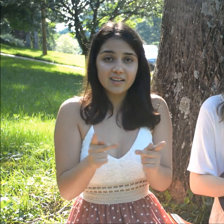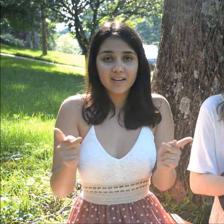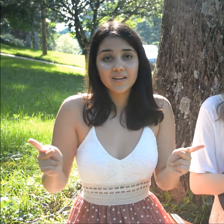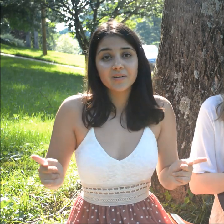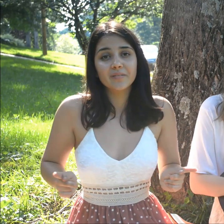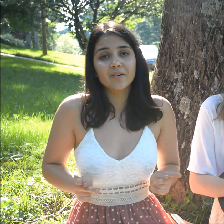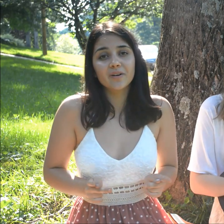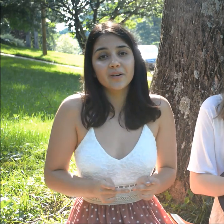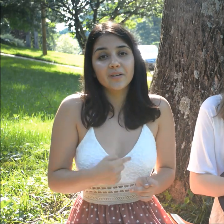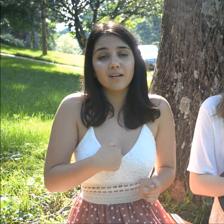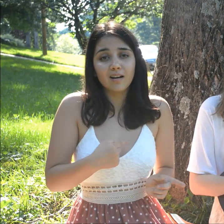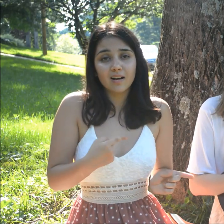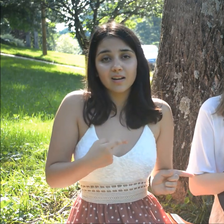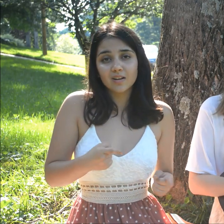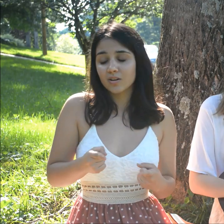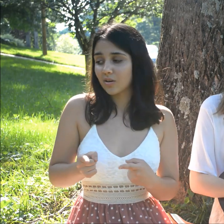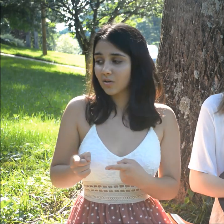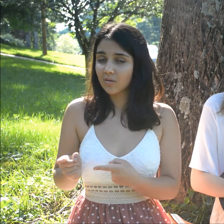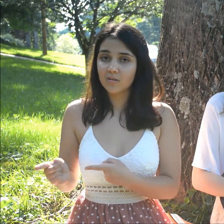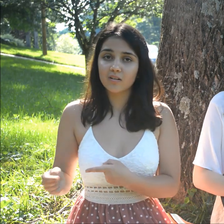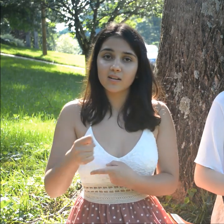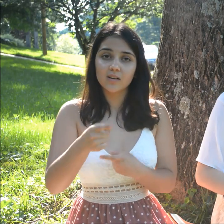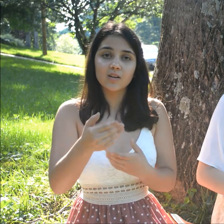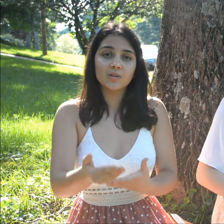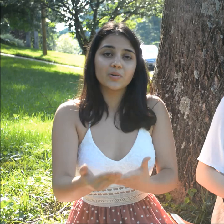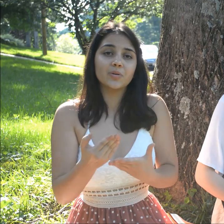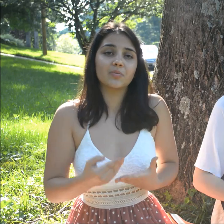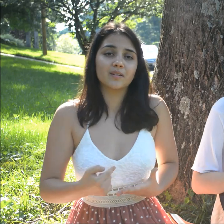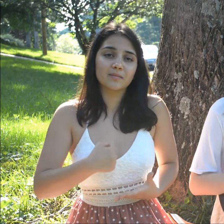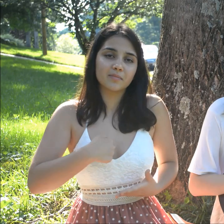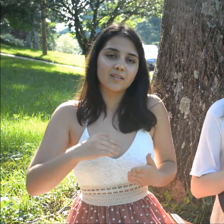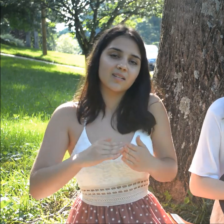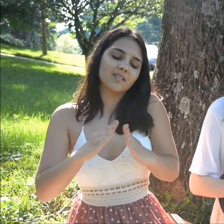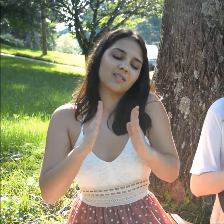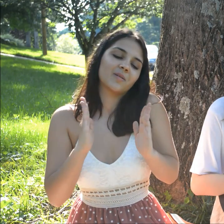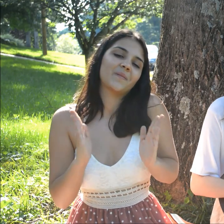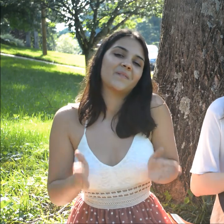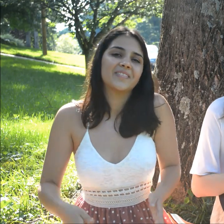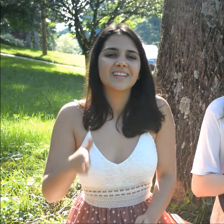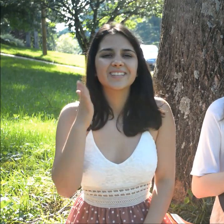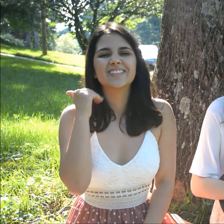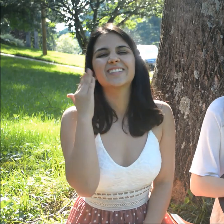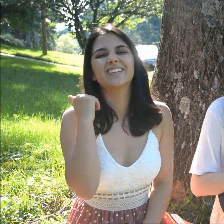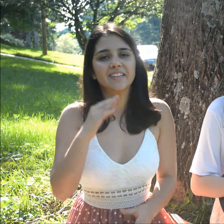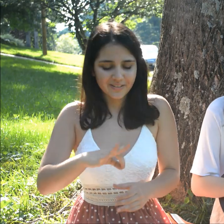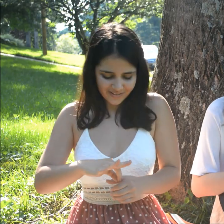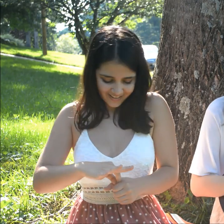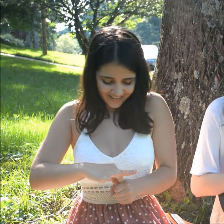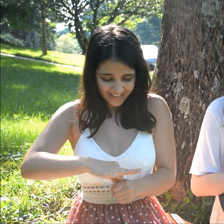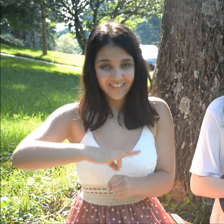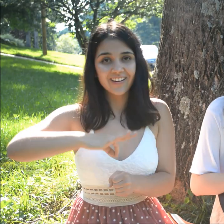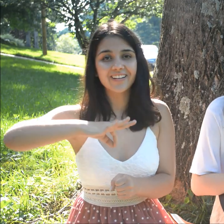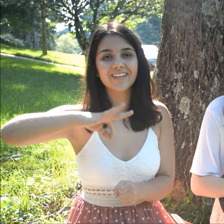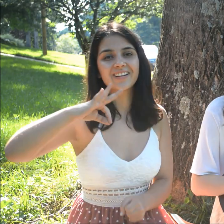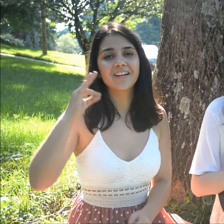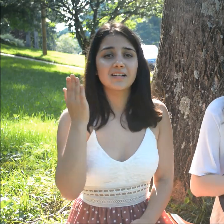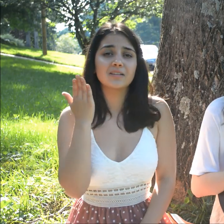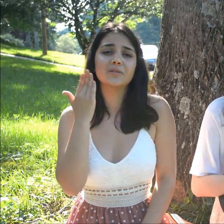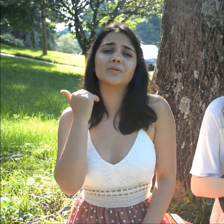I go, you bring me home Sweet creature, sweet